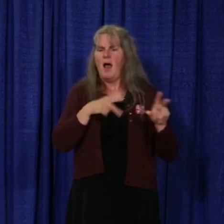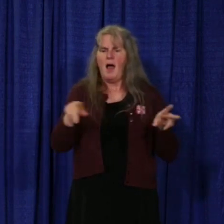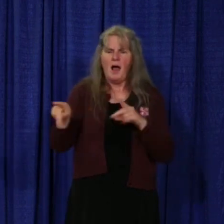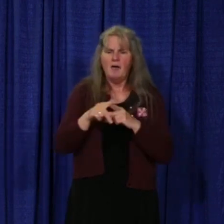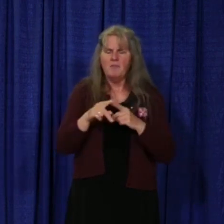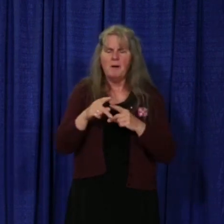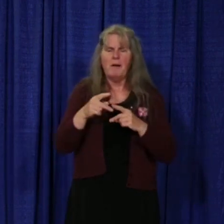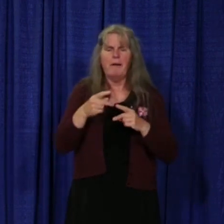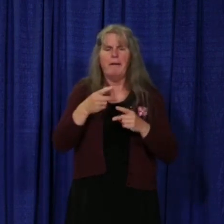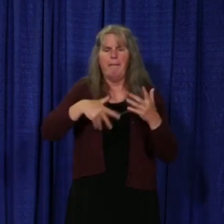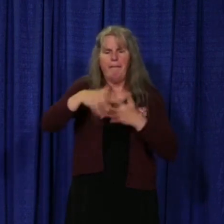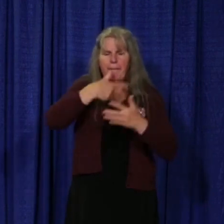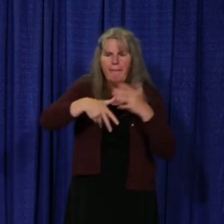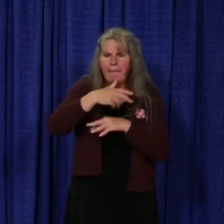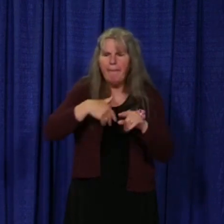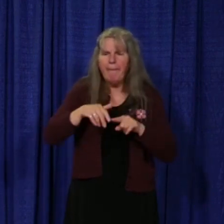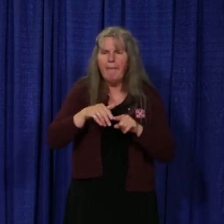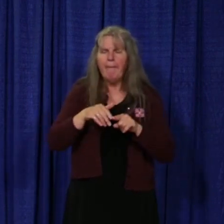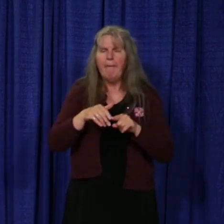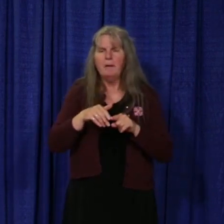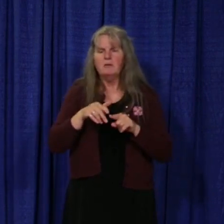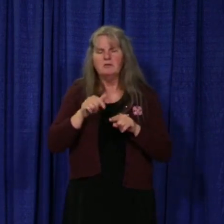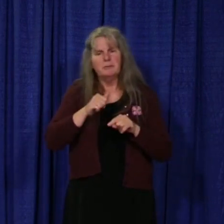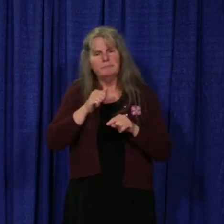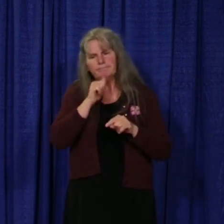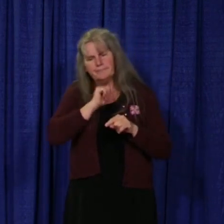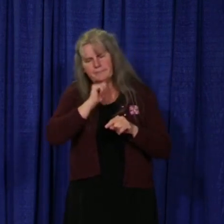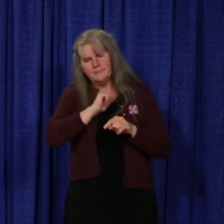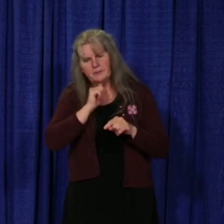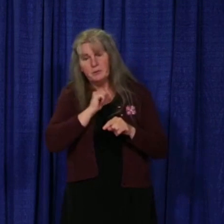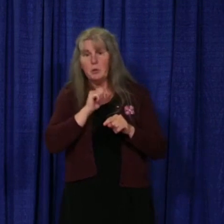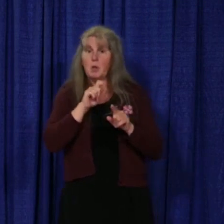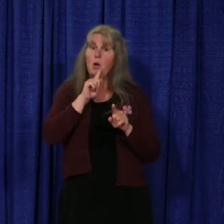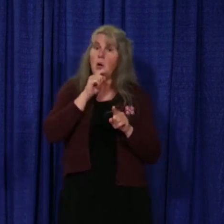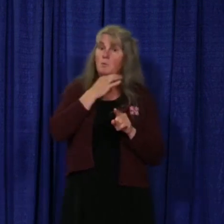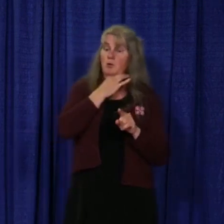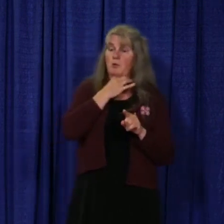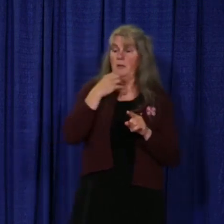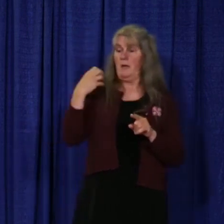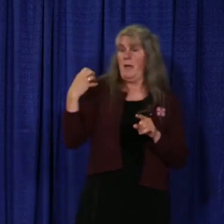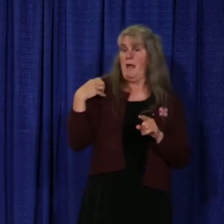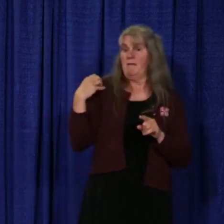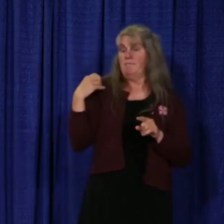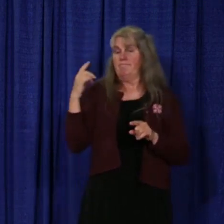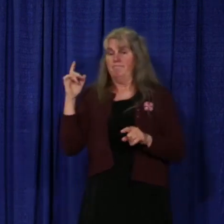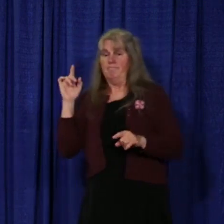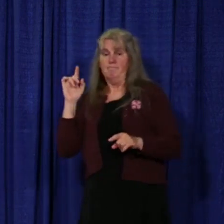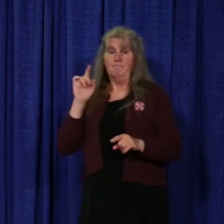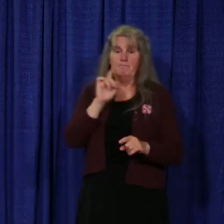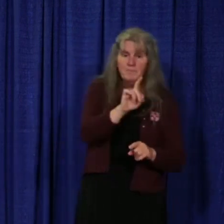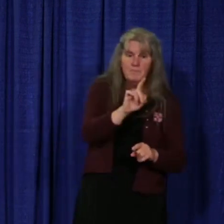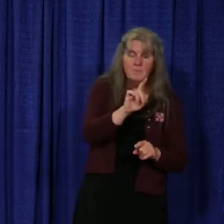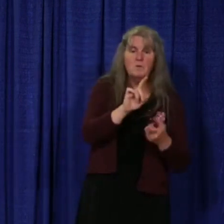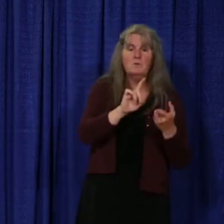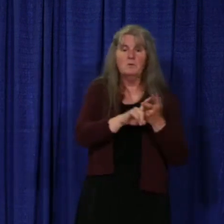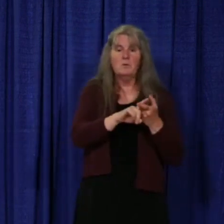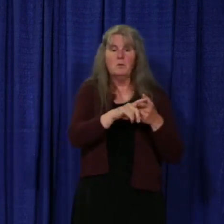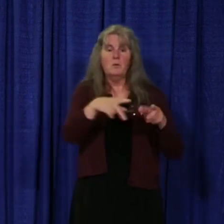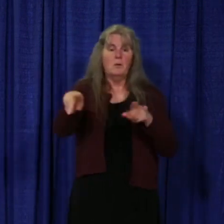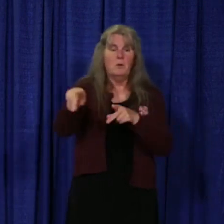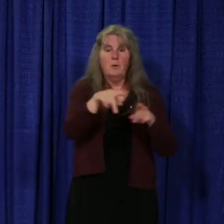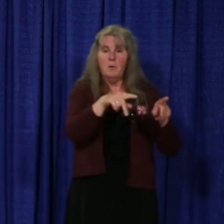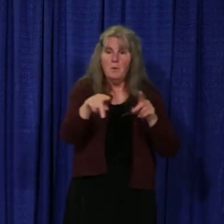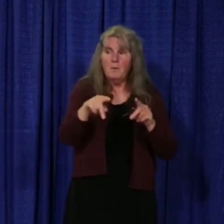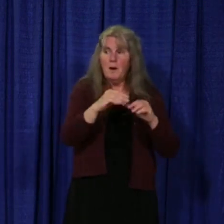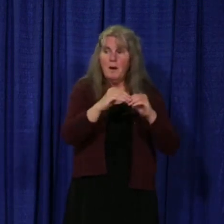kind of stick it out. I'm wondering if any enforcement officers have actually responded to any reports of parties or gatherings over